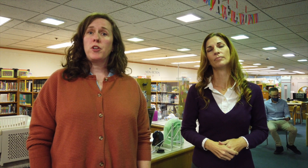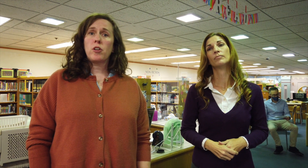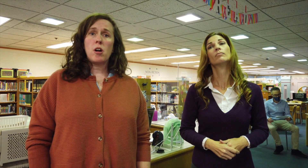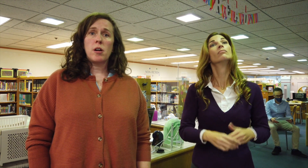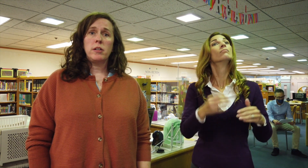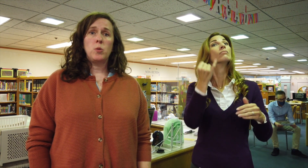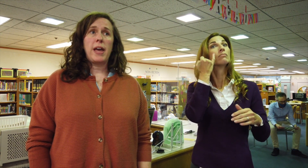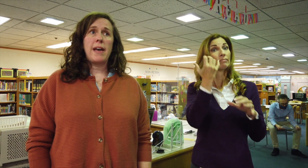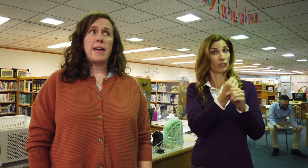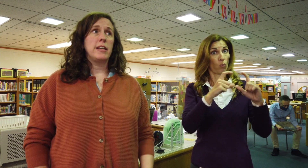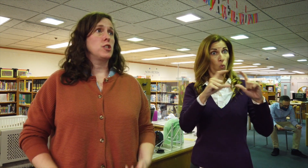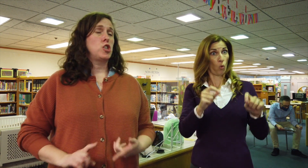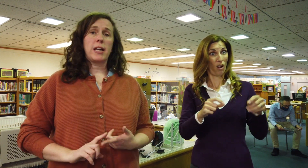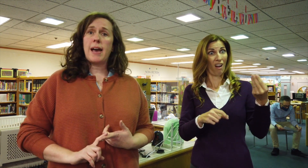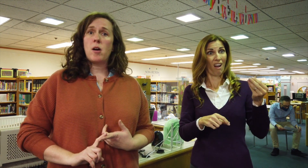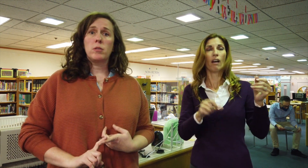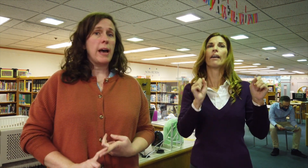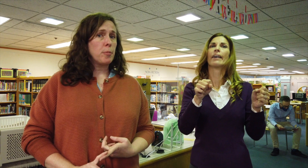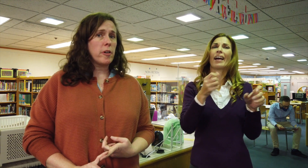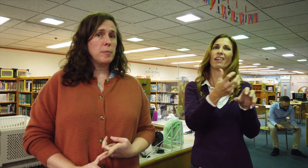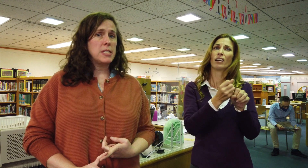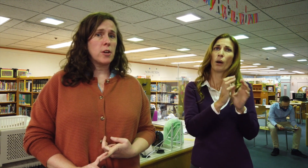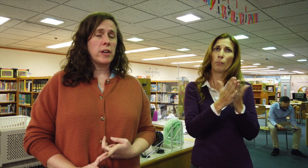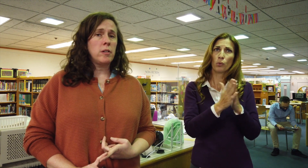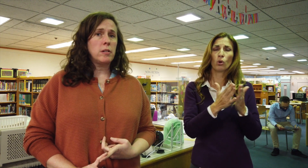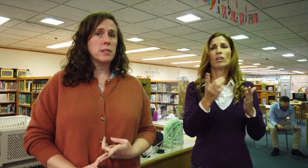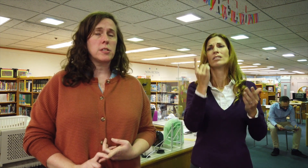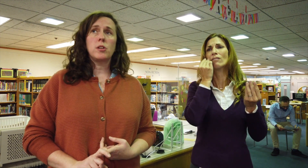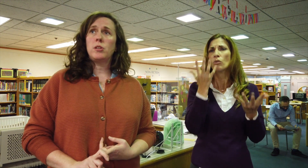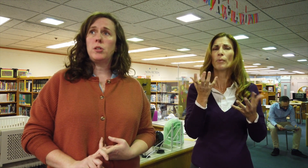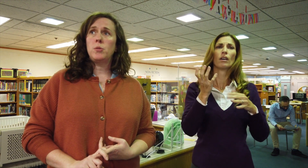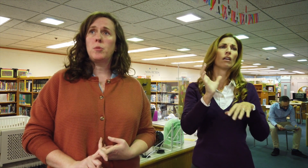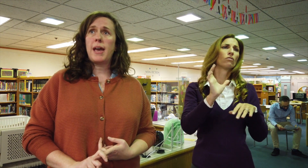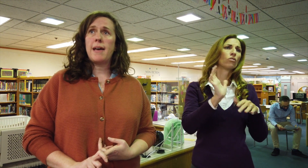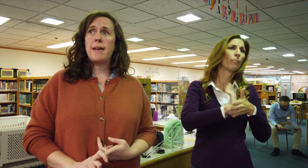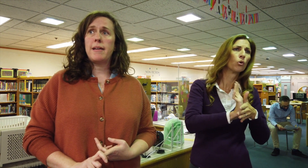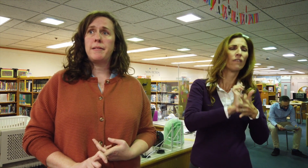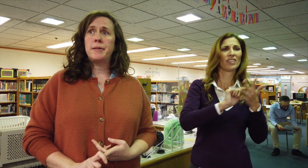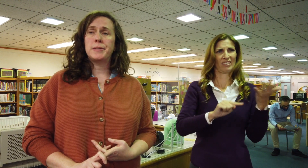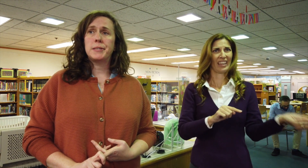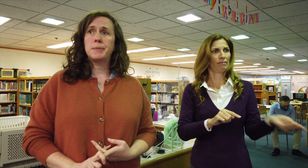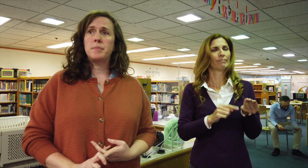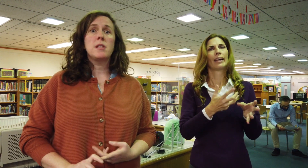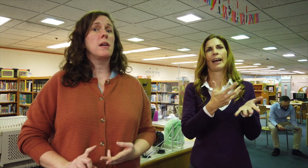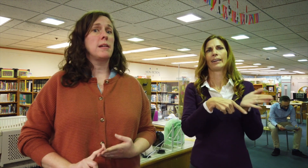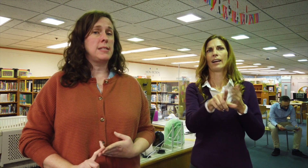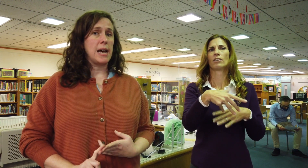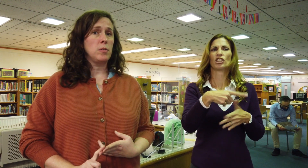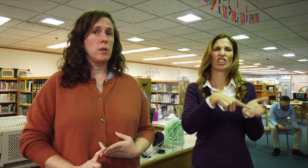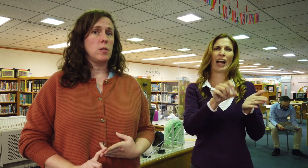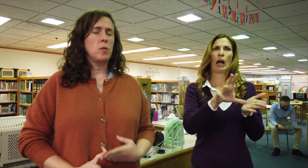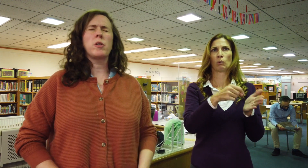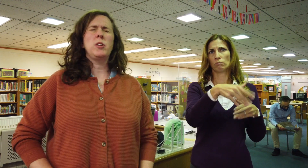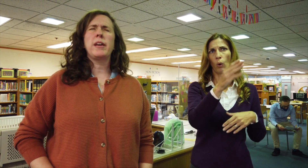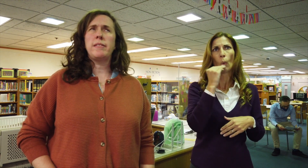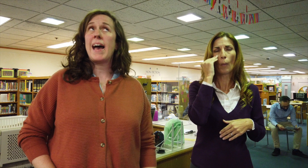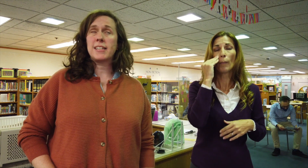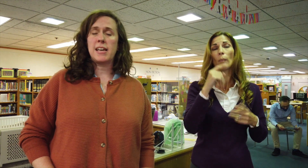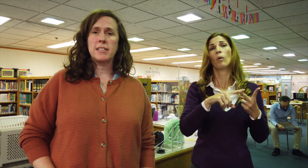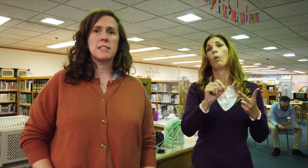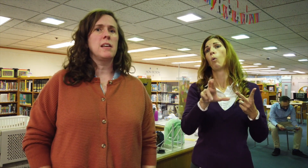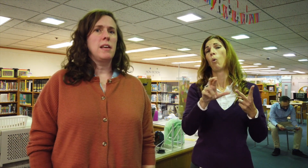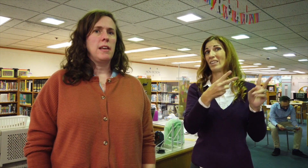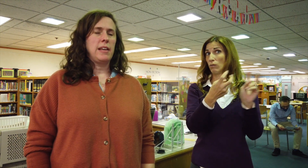And with your card, you can check out library materials, you can download, or you